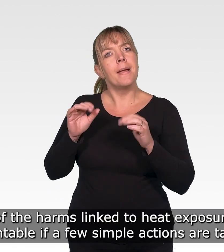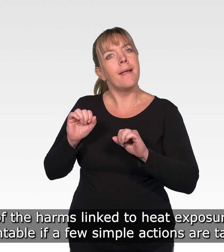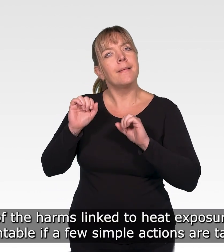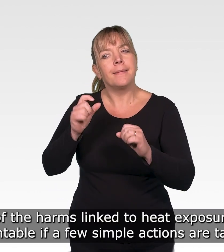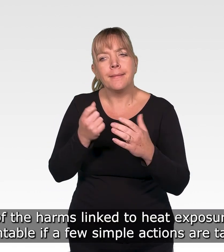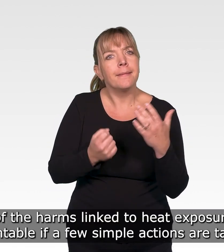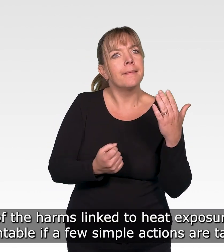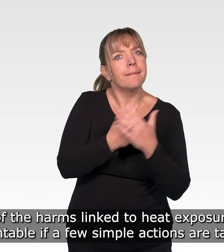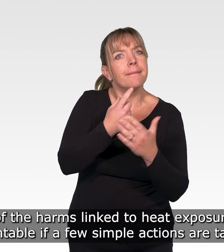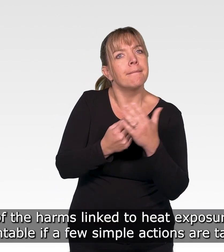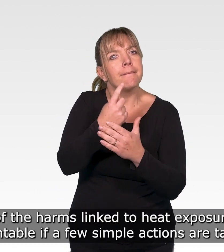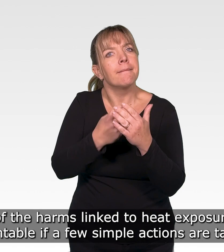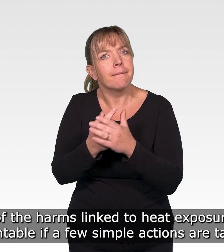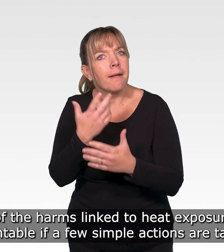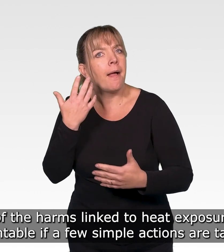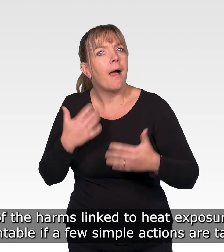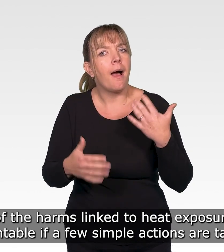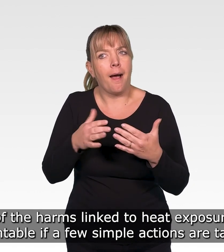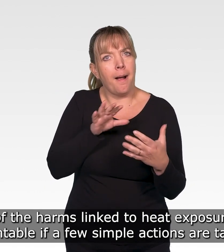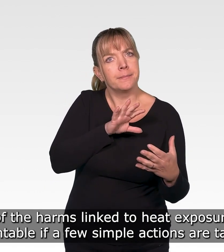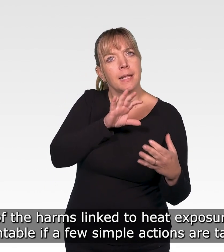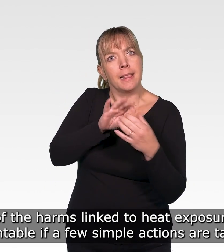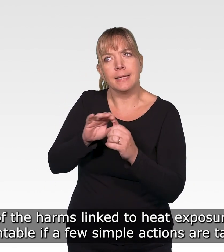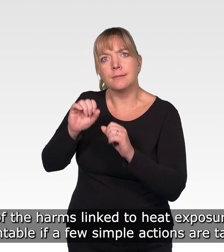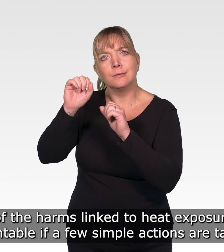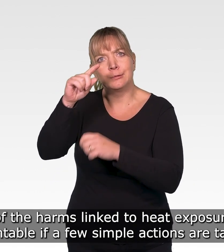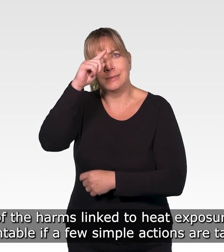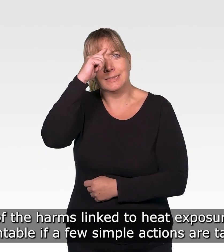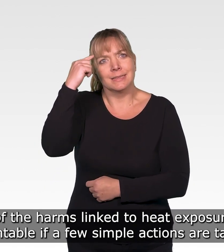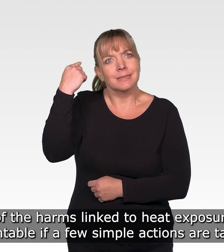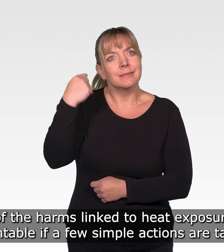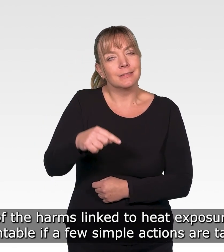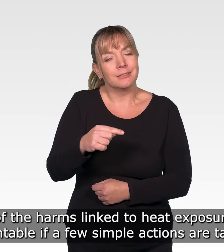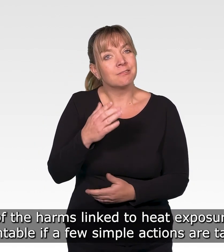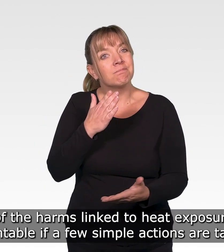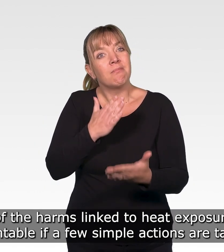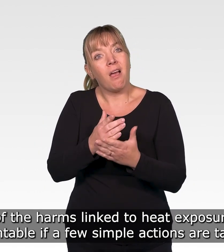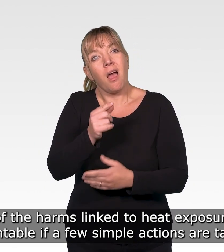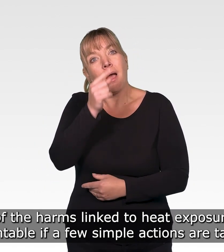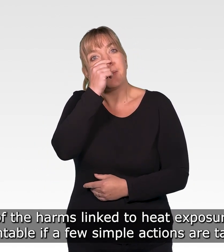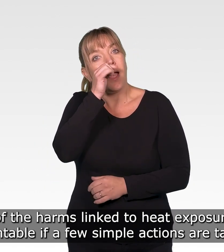Many of the harms linked to heat exposure are preventable if a few simple actions are taken.